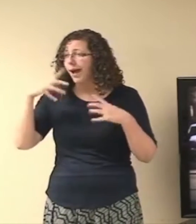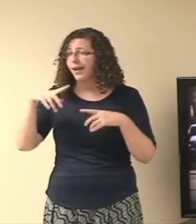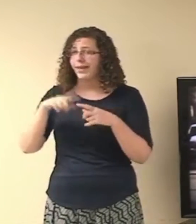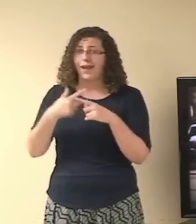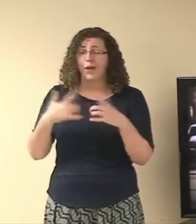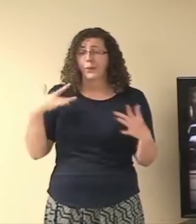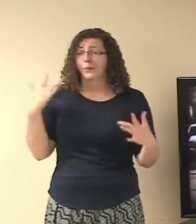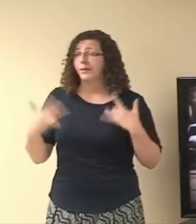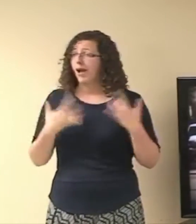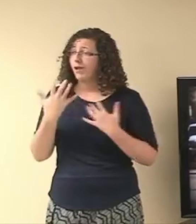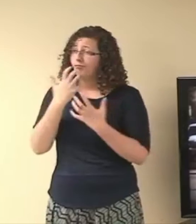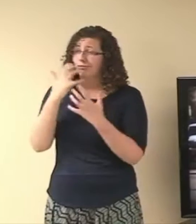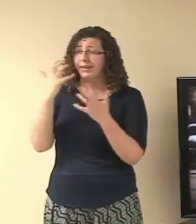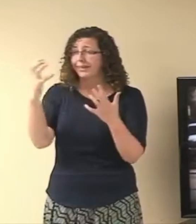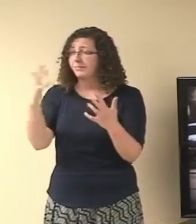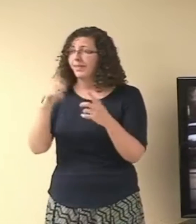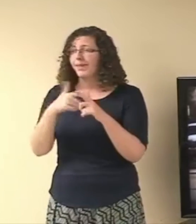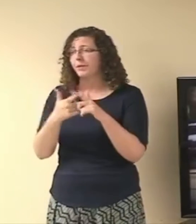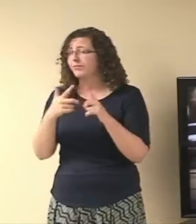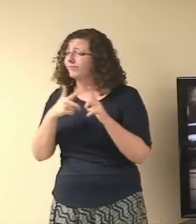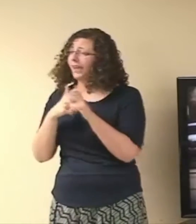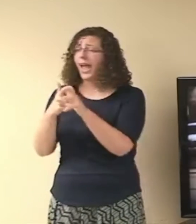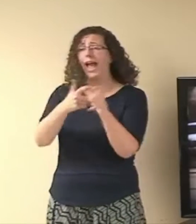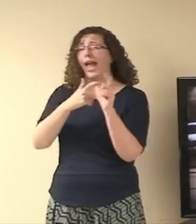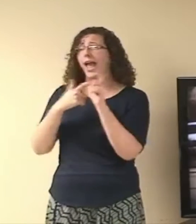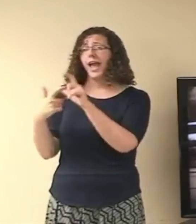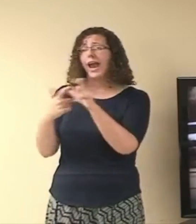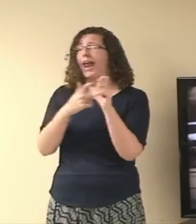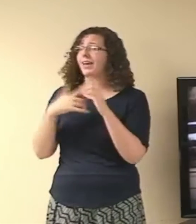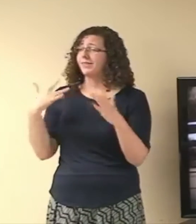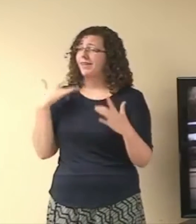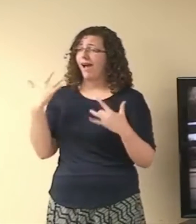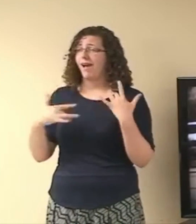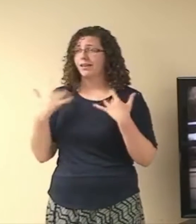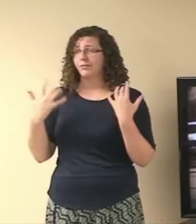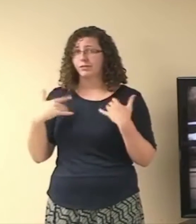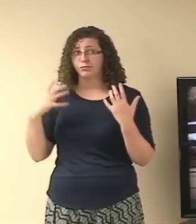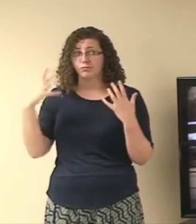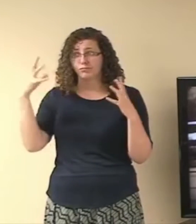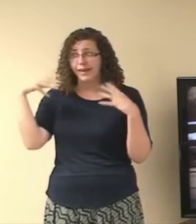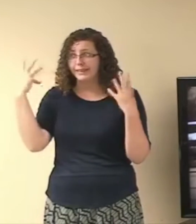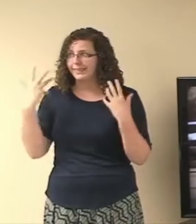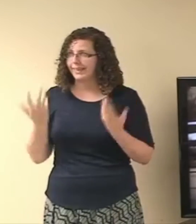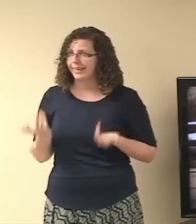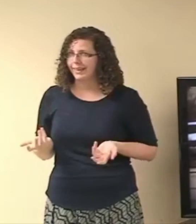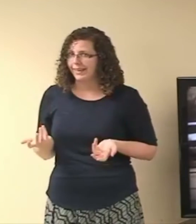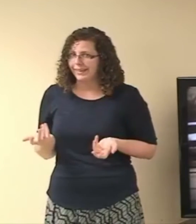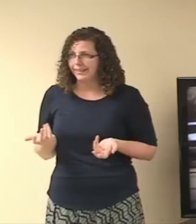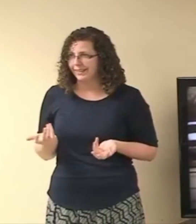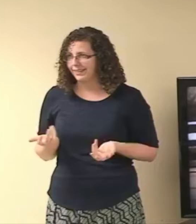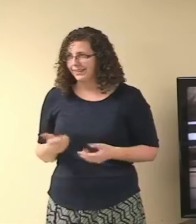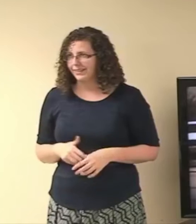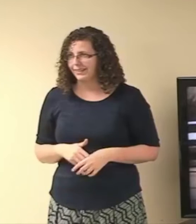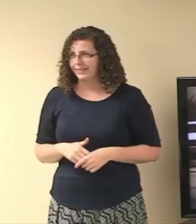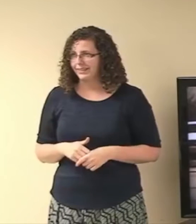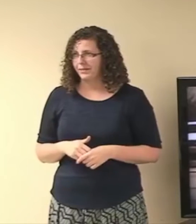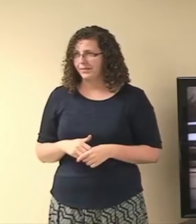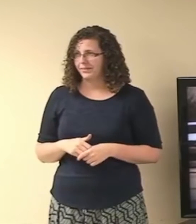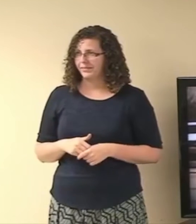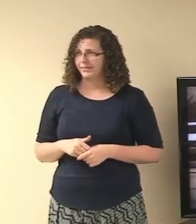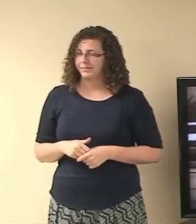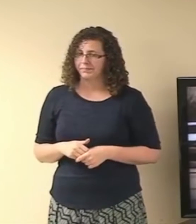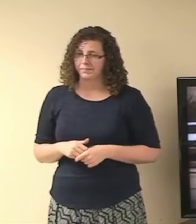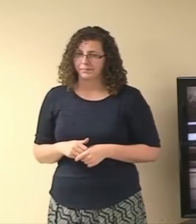screamed and we ran all over the yard and the house. Unbelievable. I mean, seriously, it was beyond